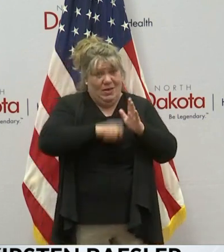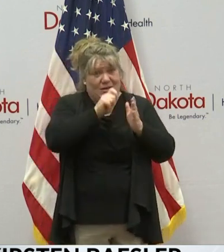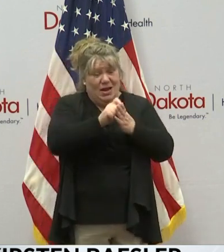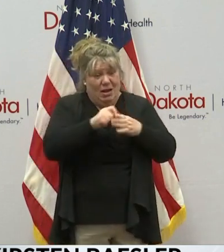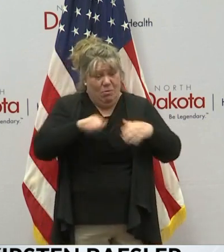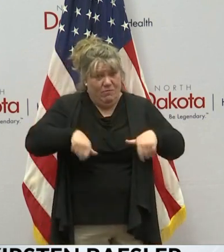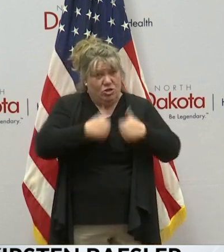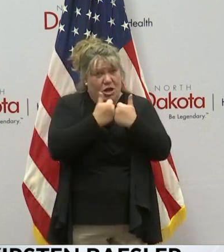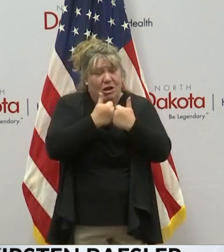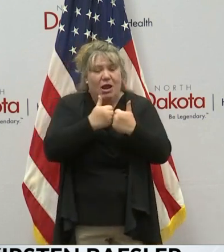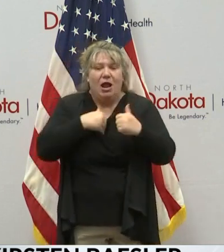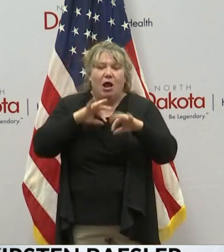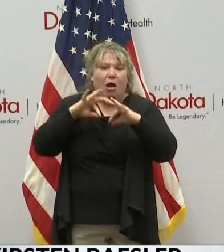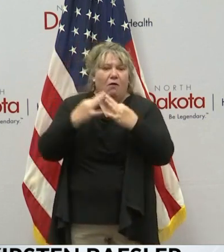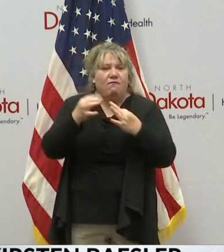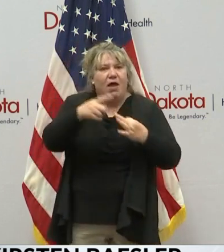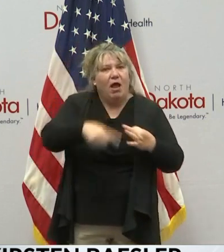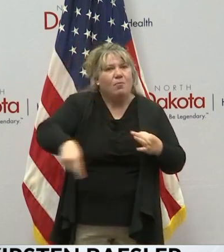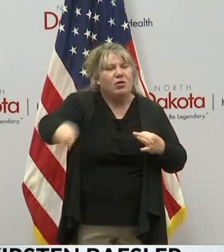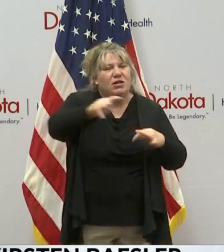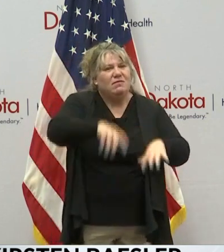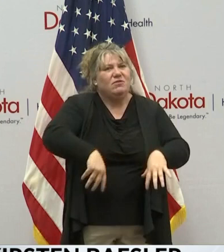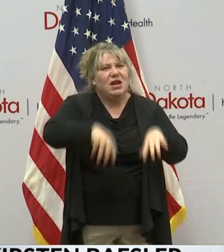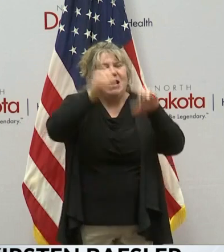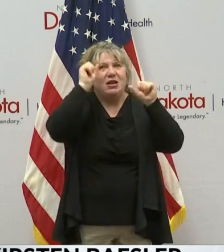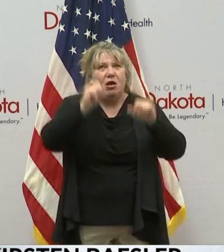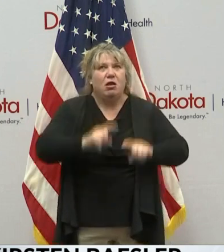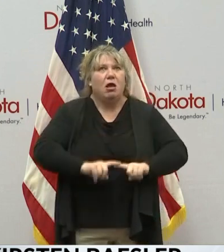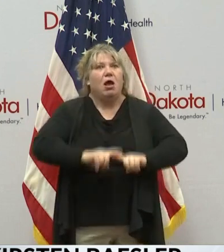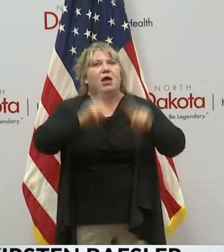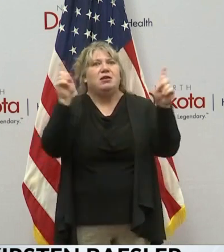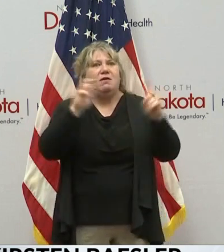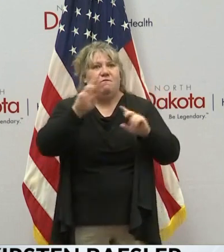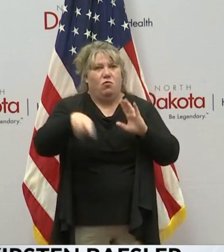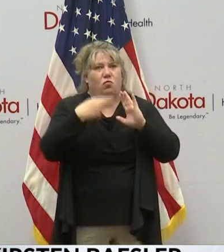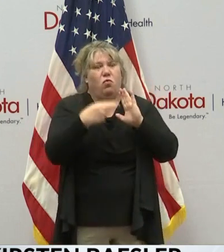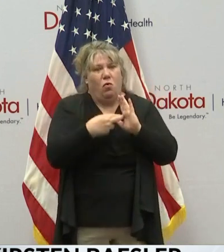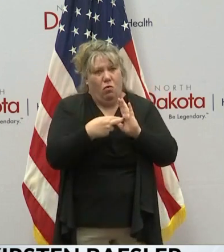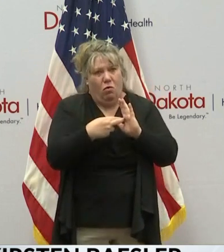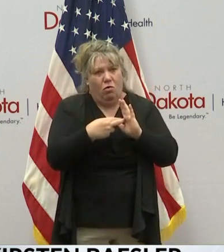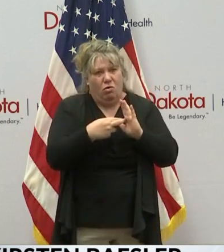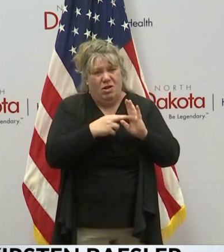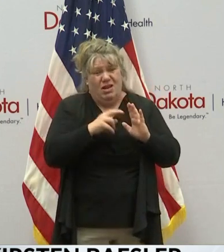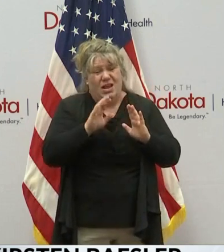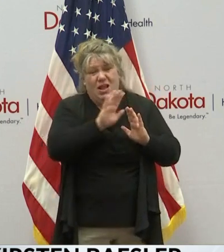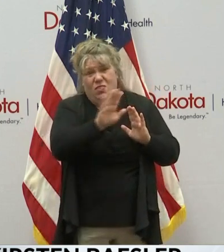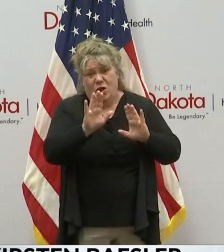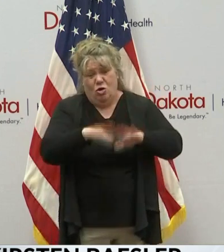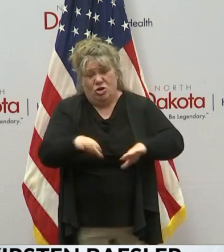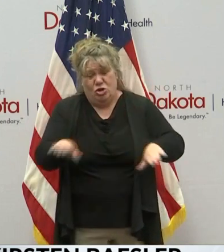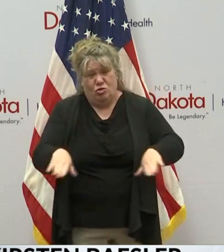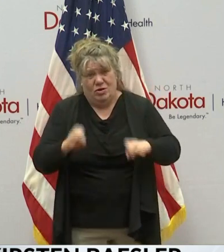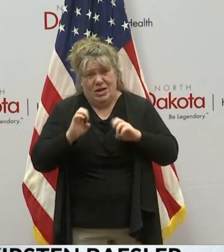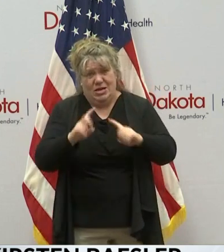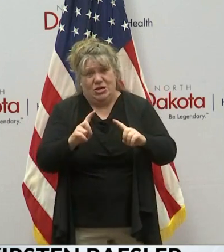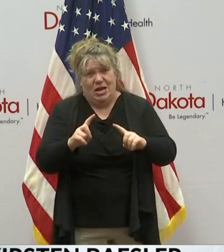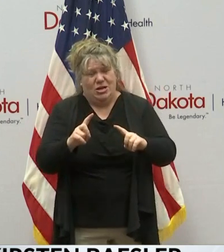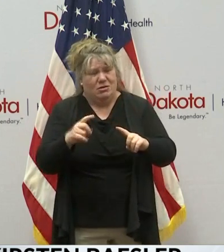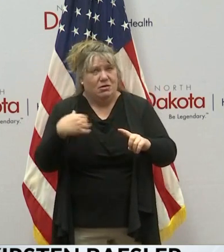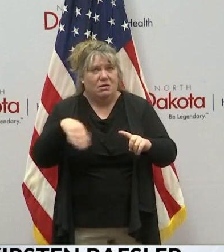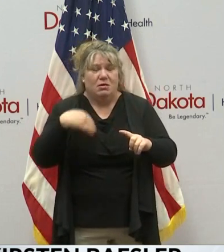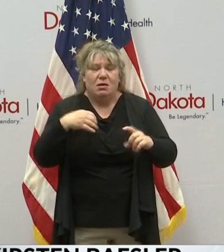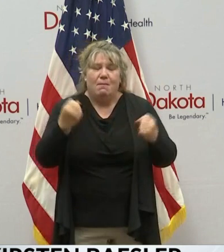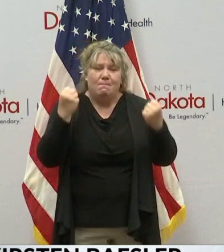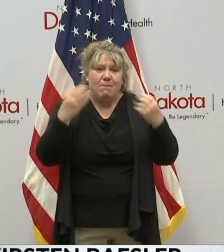our families have taken on an entirely different role in their children's education in heroic